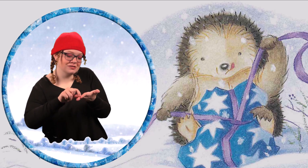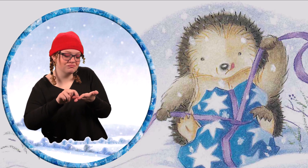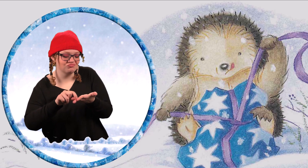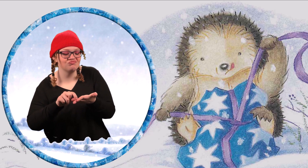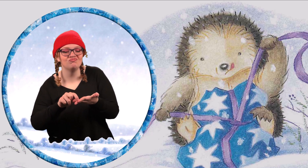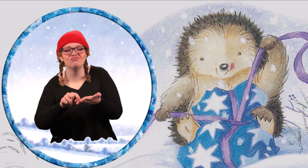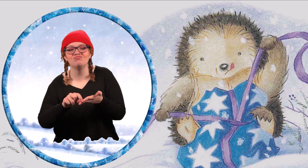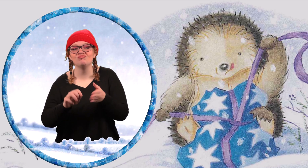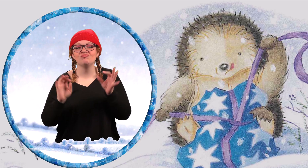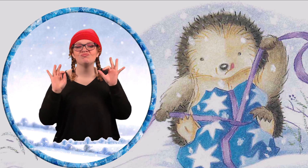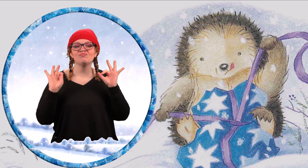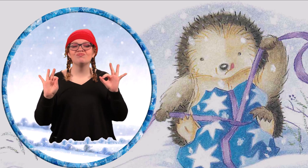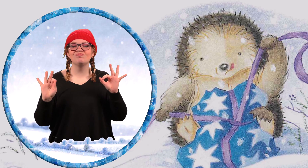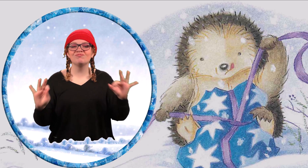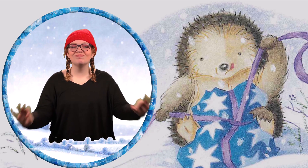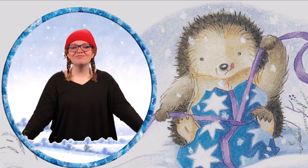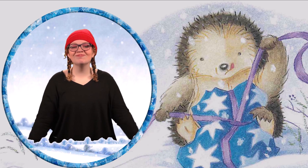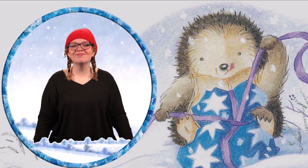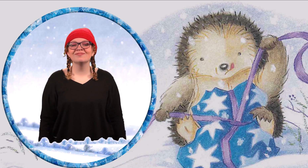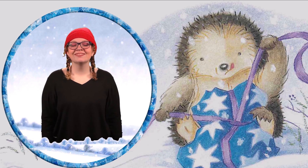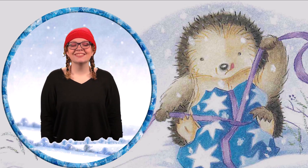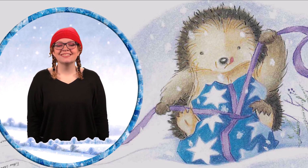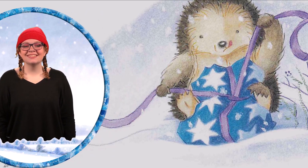and wrote on the rest.